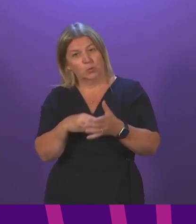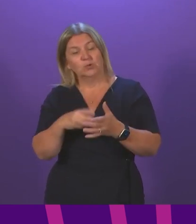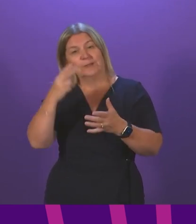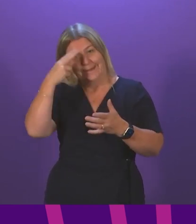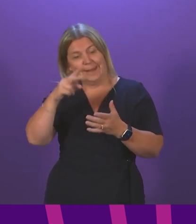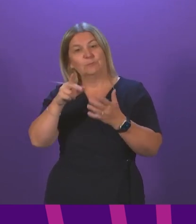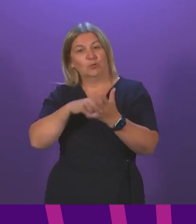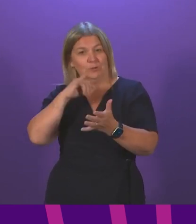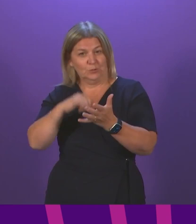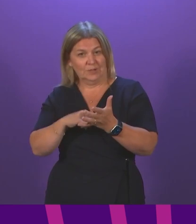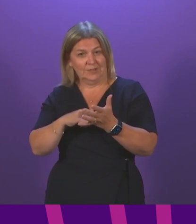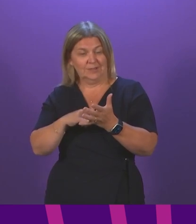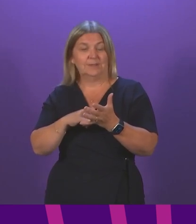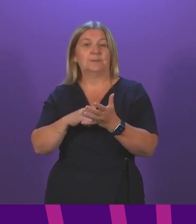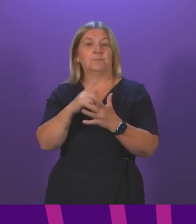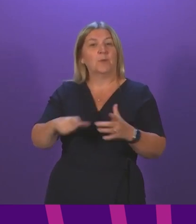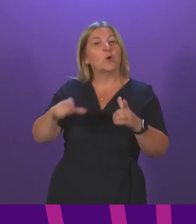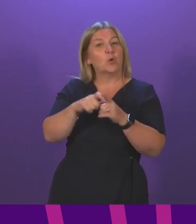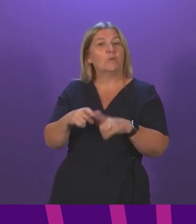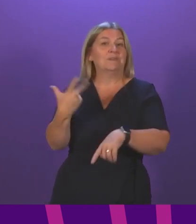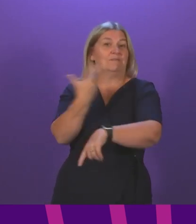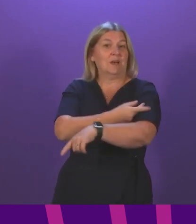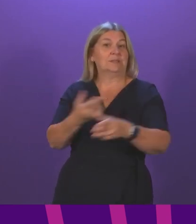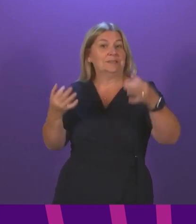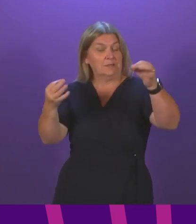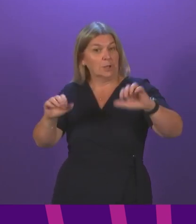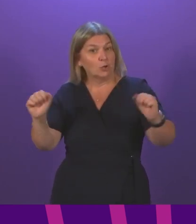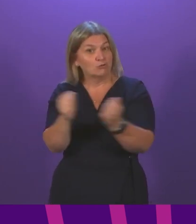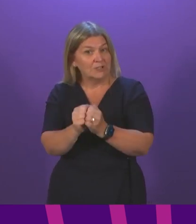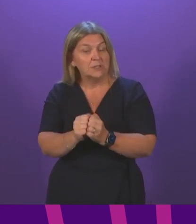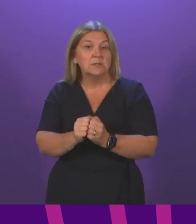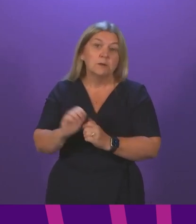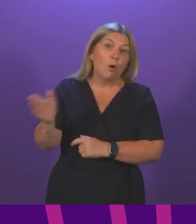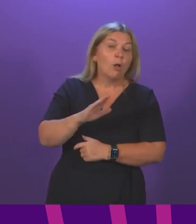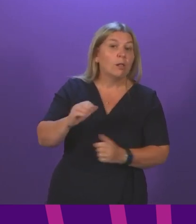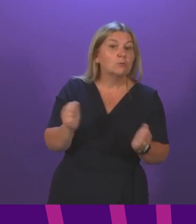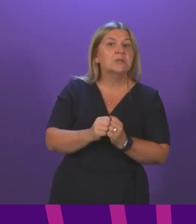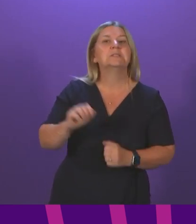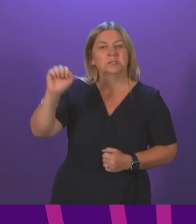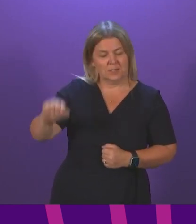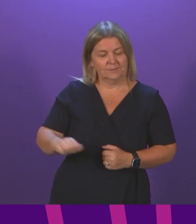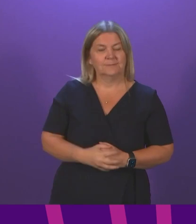Swinney on COVID vaccine certification scheme, be agreed. Are we all agreed?